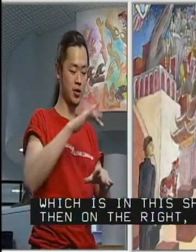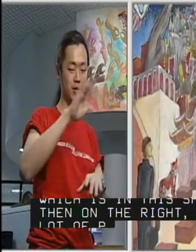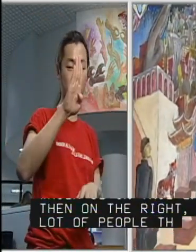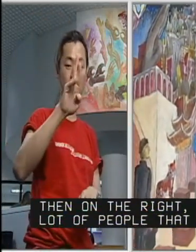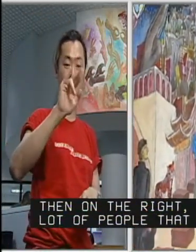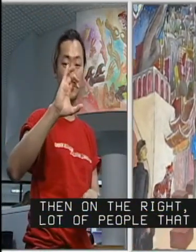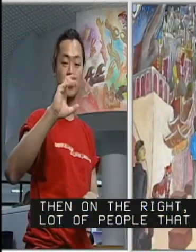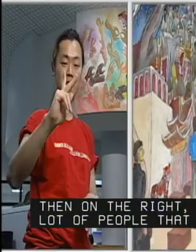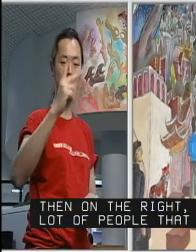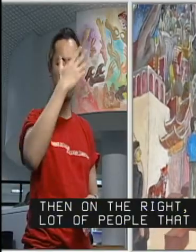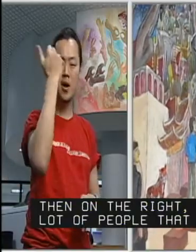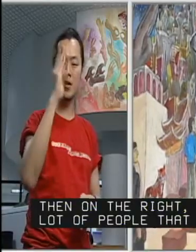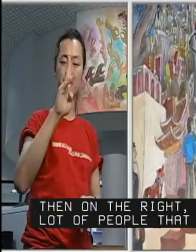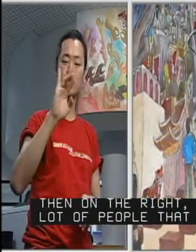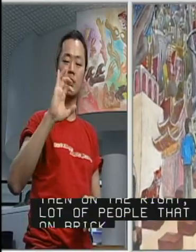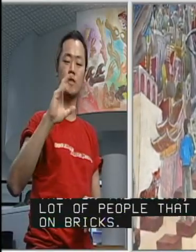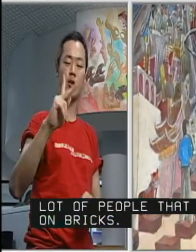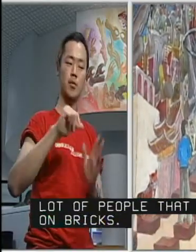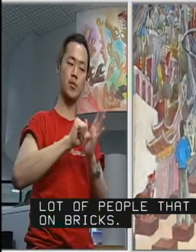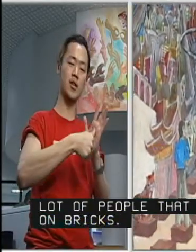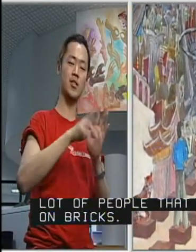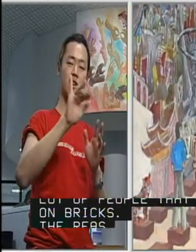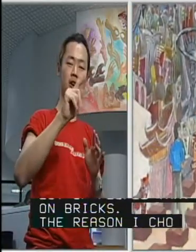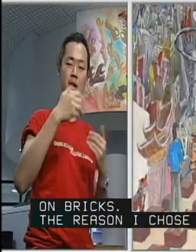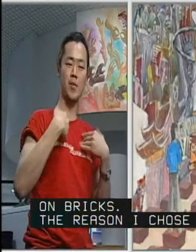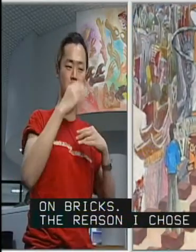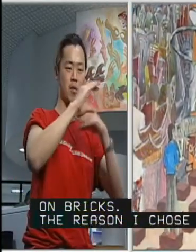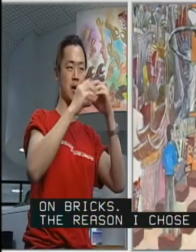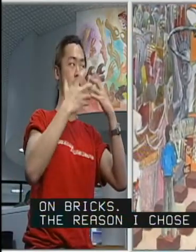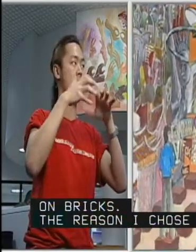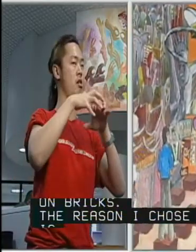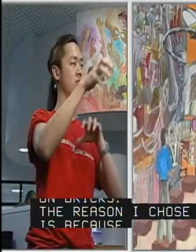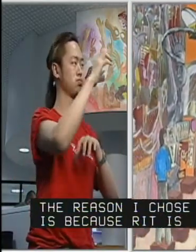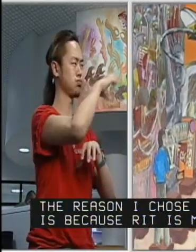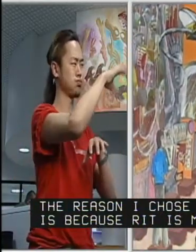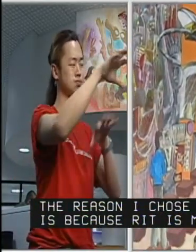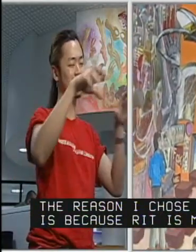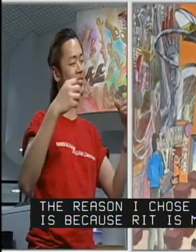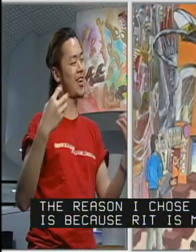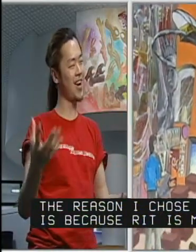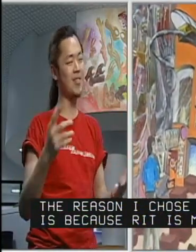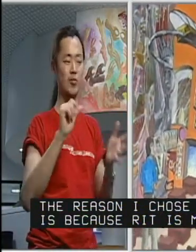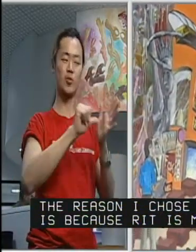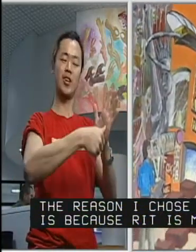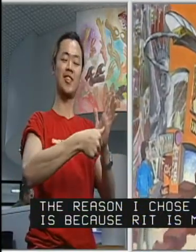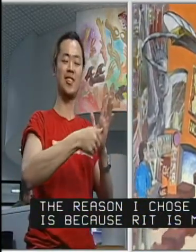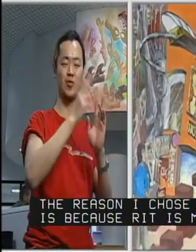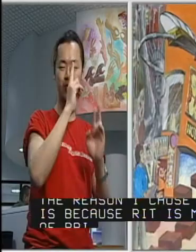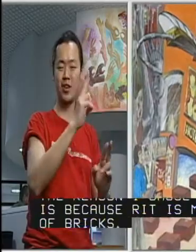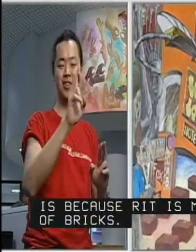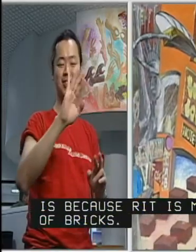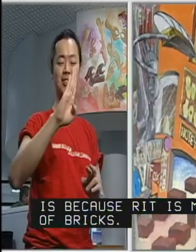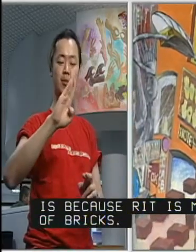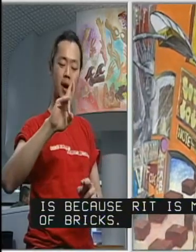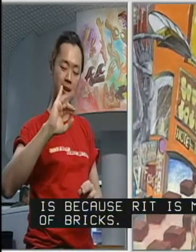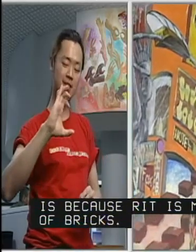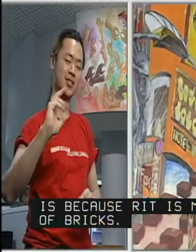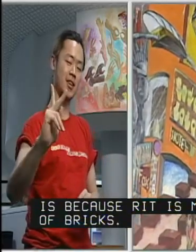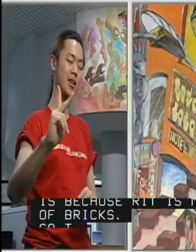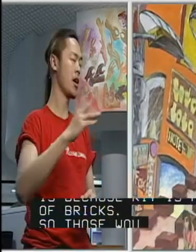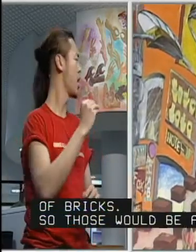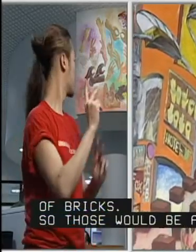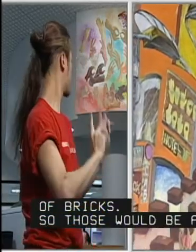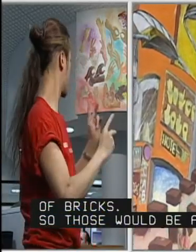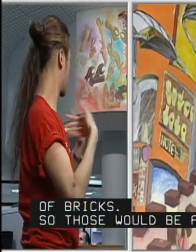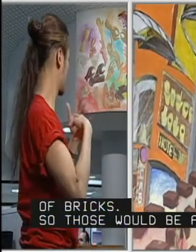there are a lot of people that are standing on bricks. And the reason I chose bricks is because RIT is made of a lot of bricks. So